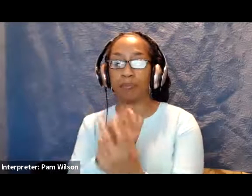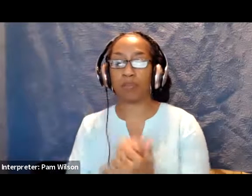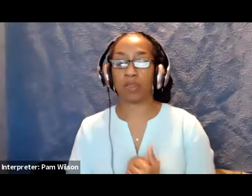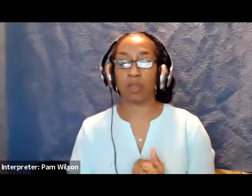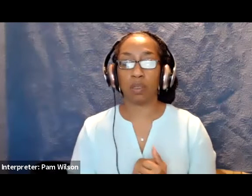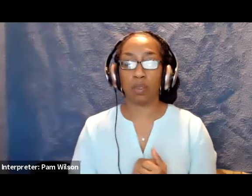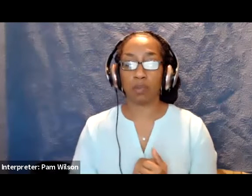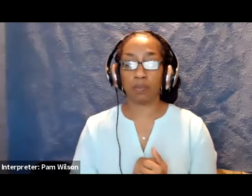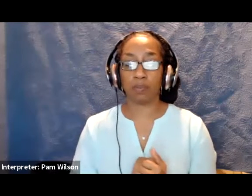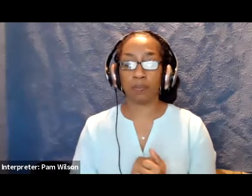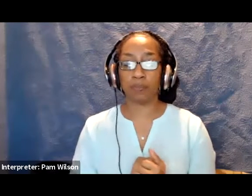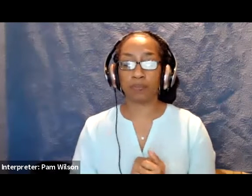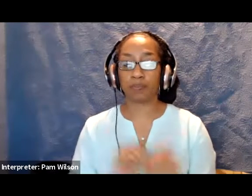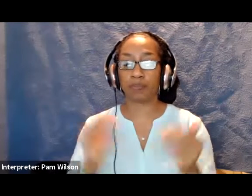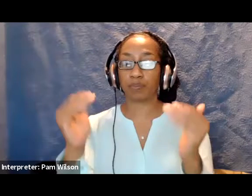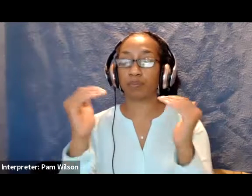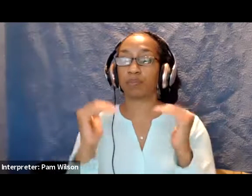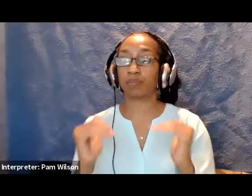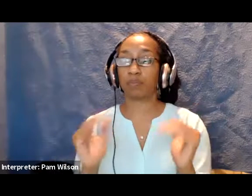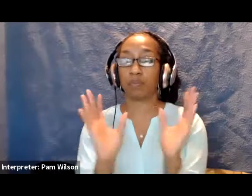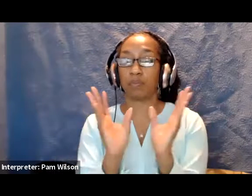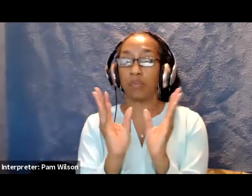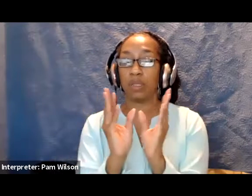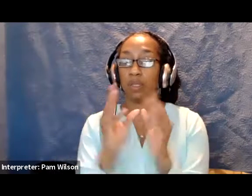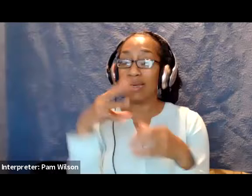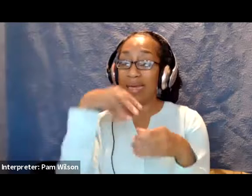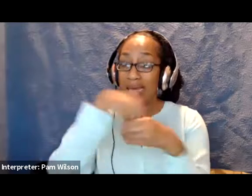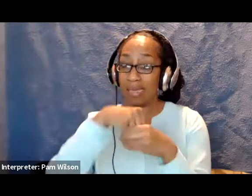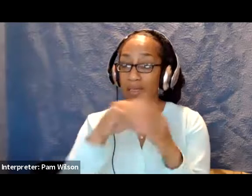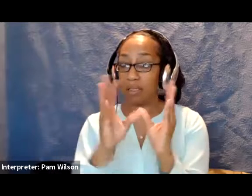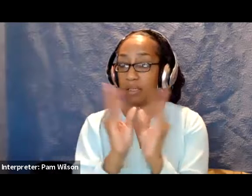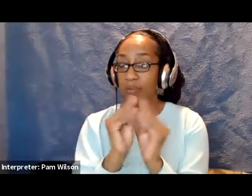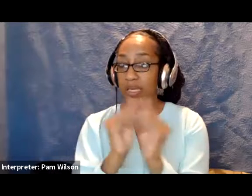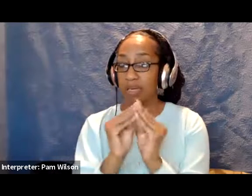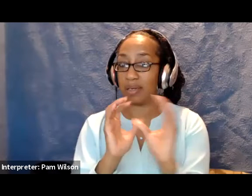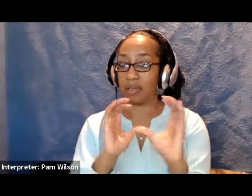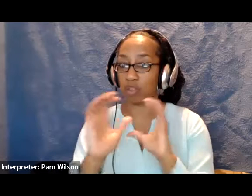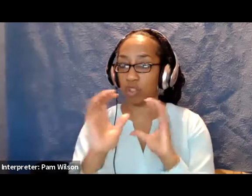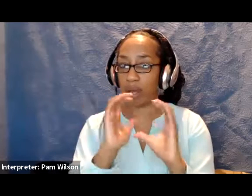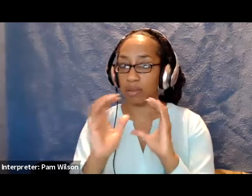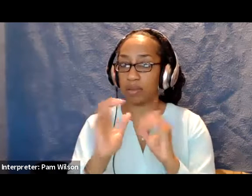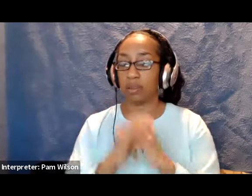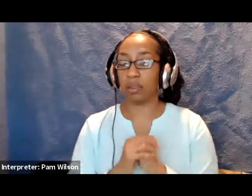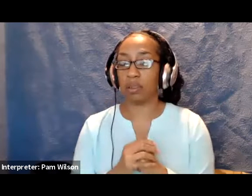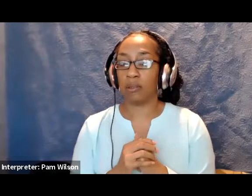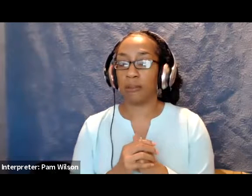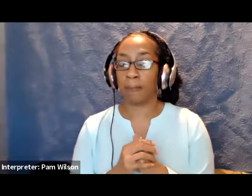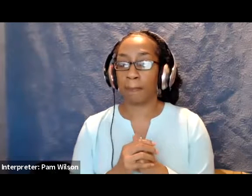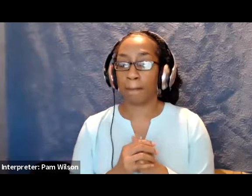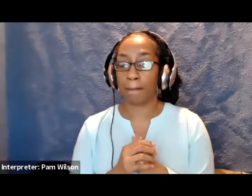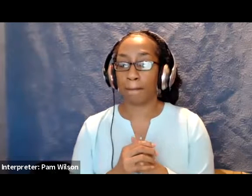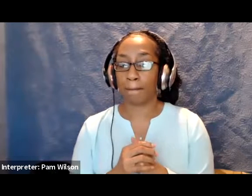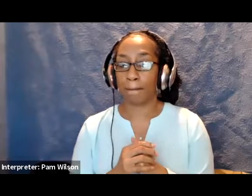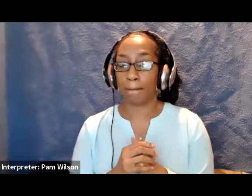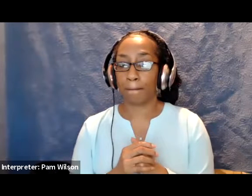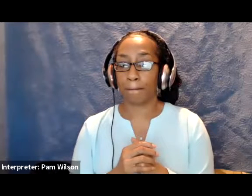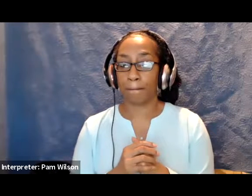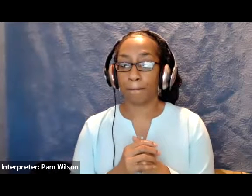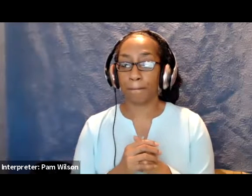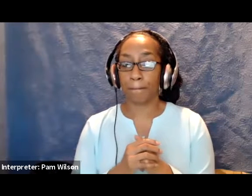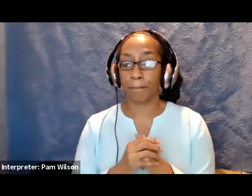Now, in meeting chats, all right. Now, basically,